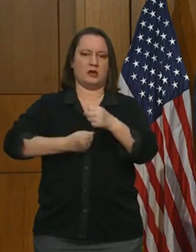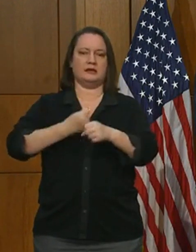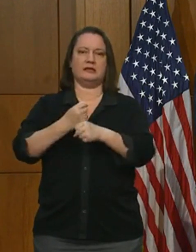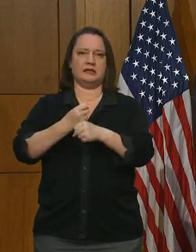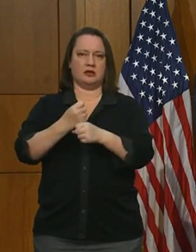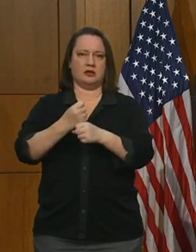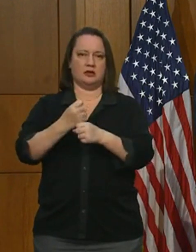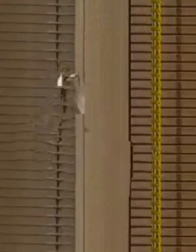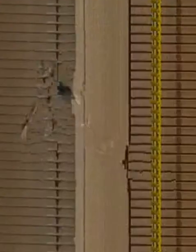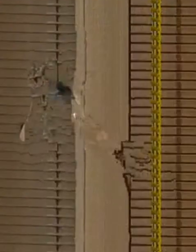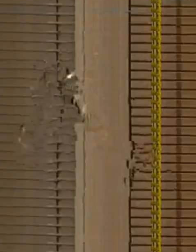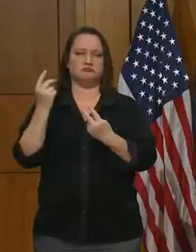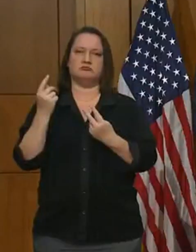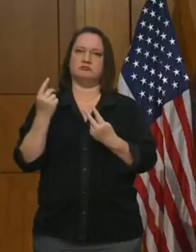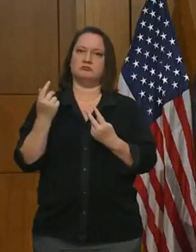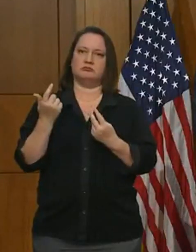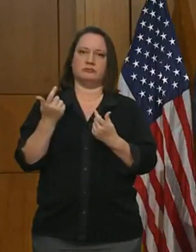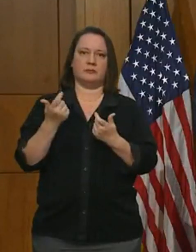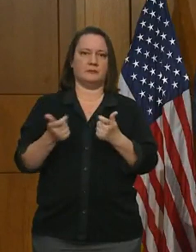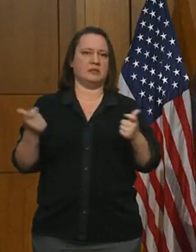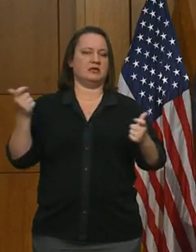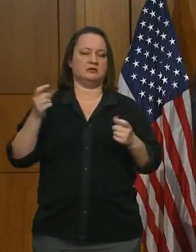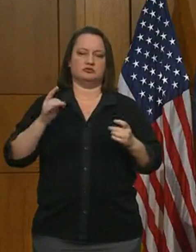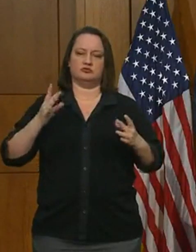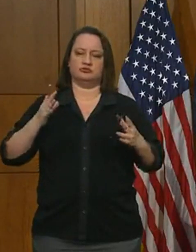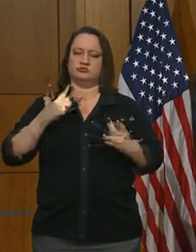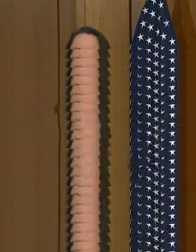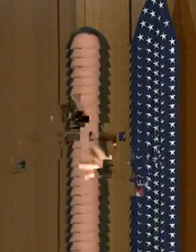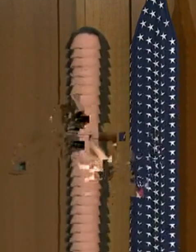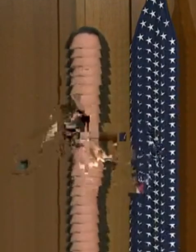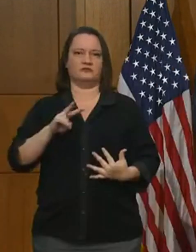Virginia Beach. It rocked our foundation. It rocked